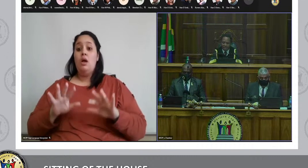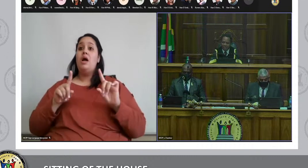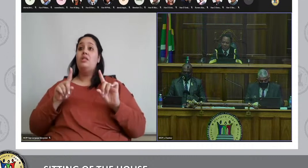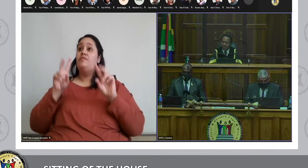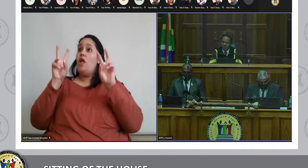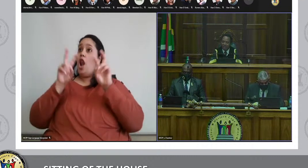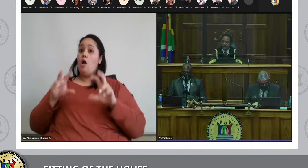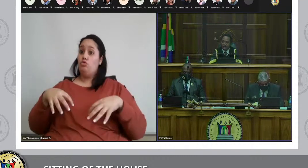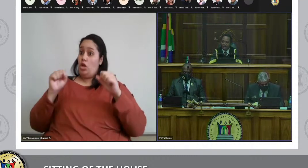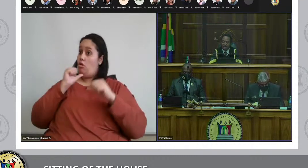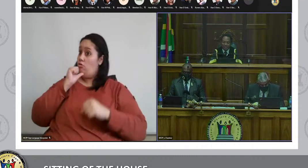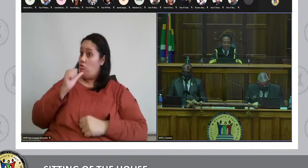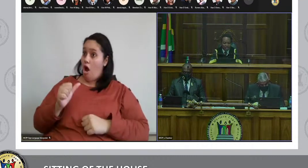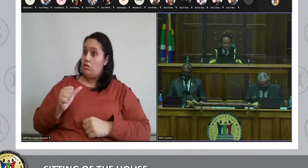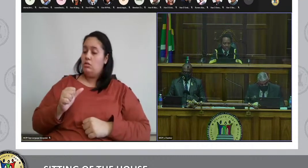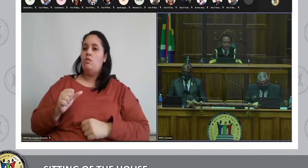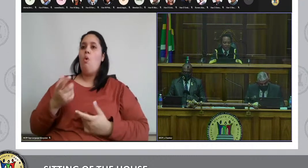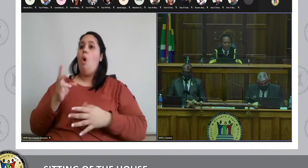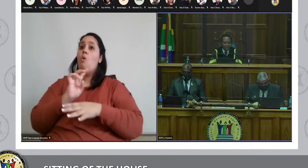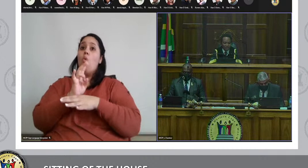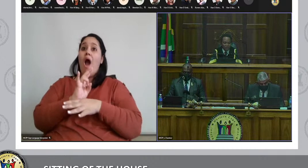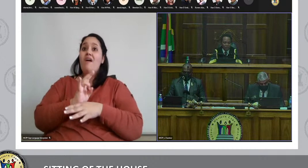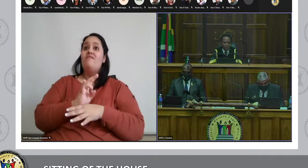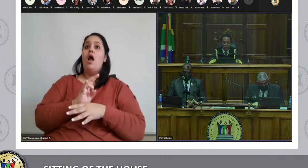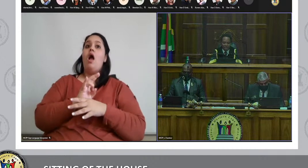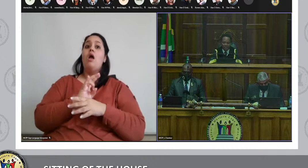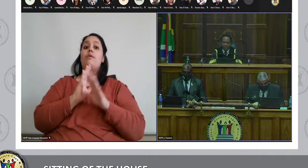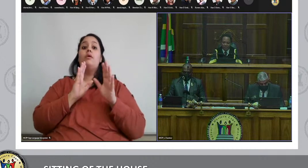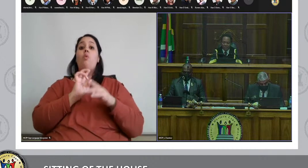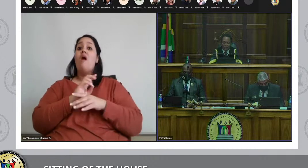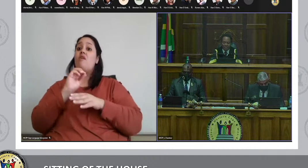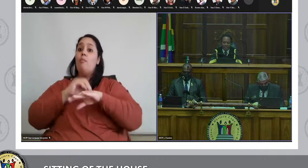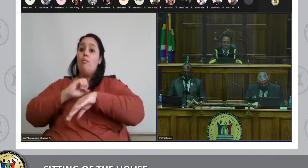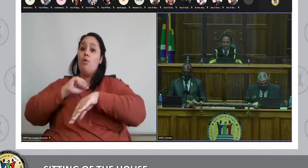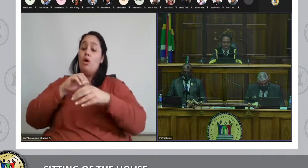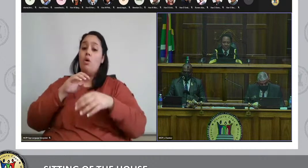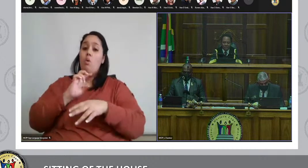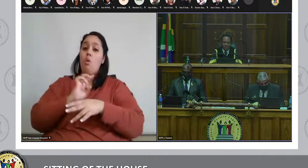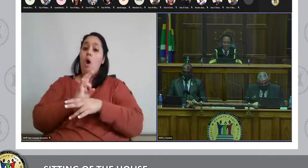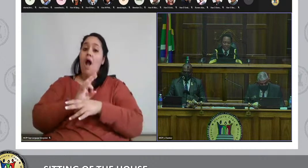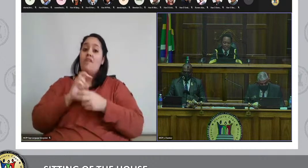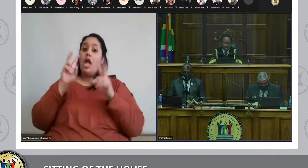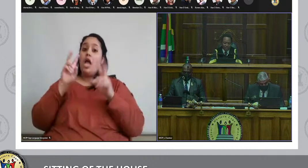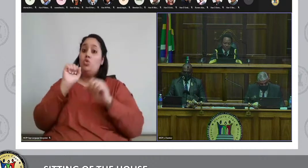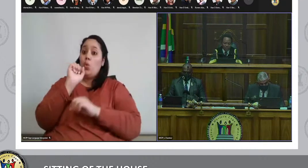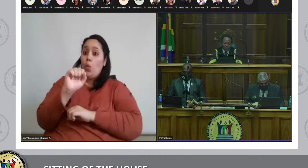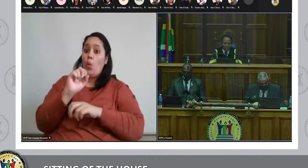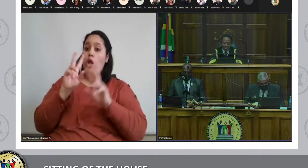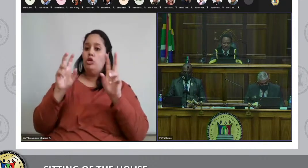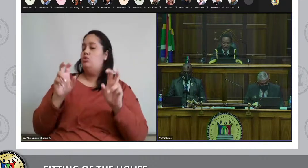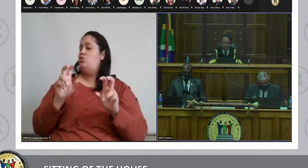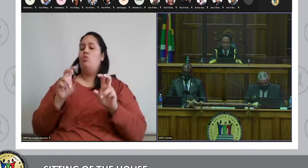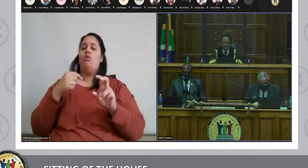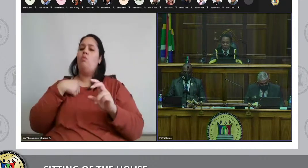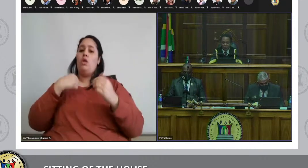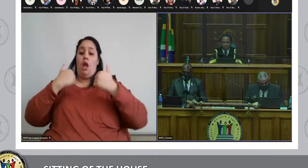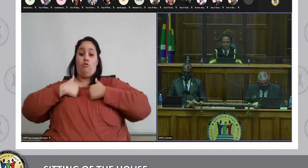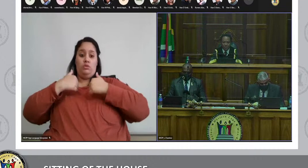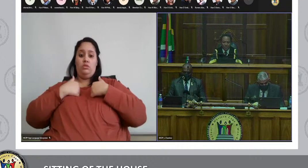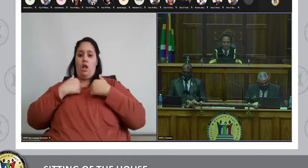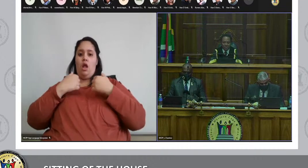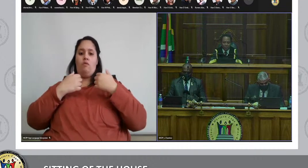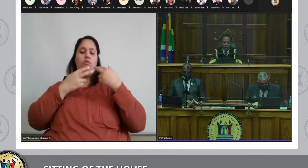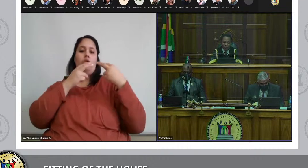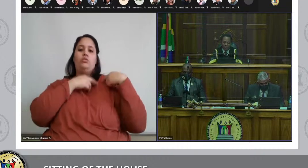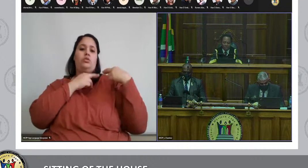would not make sense for us as this house, and of course, presiding officers, to now take responsibility for members